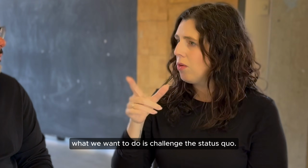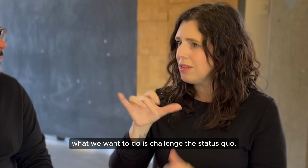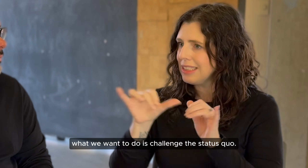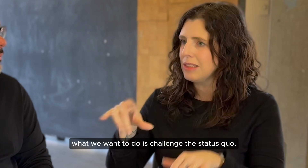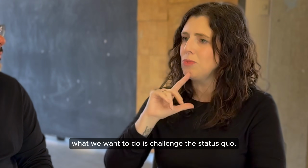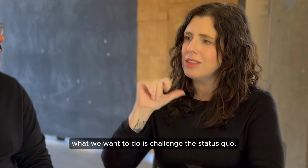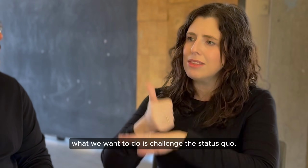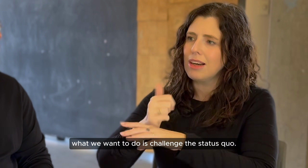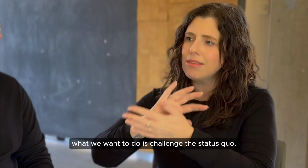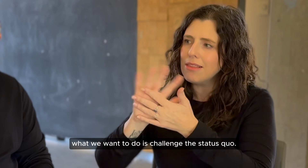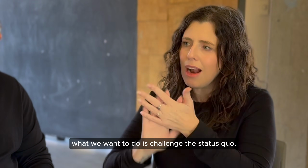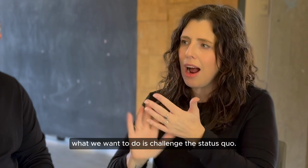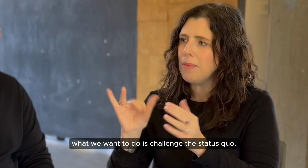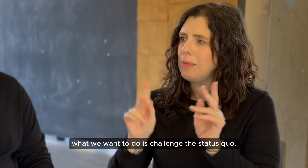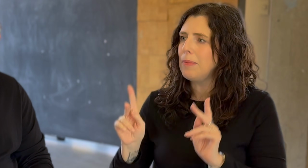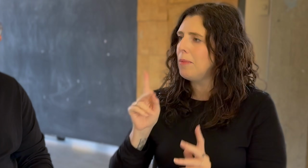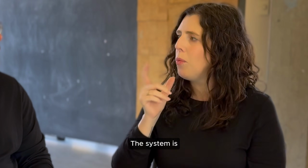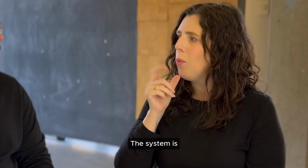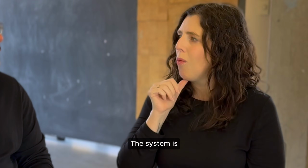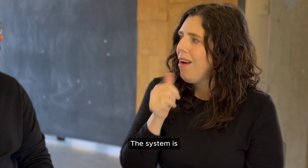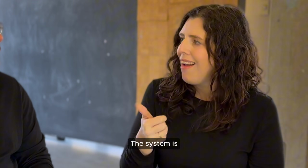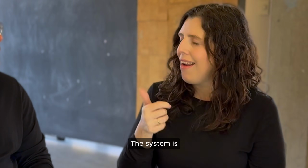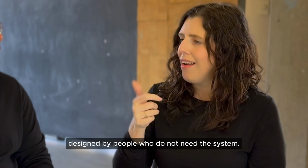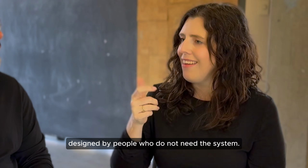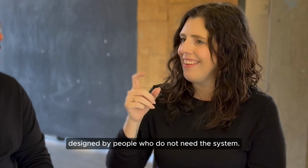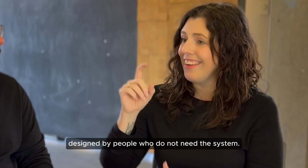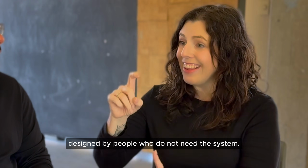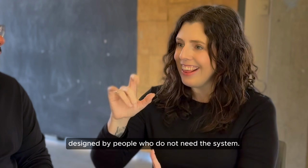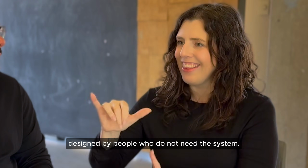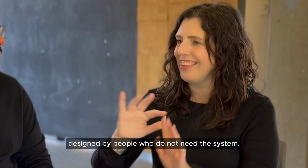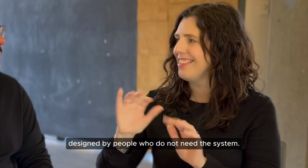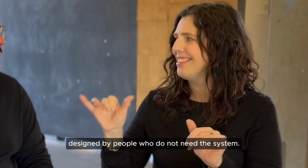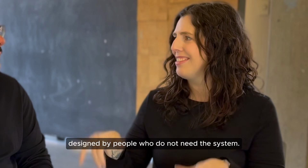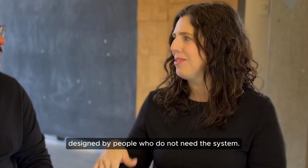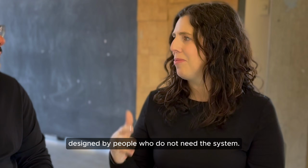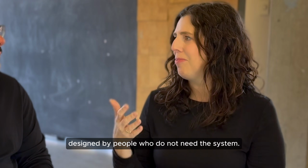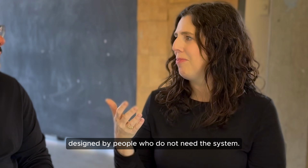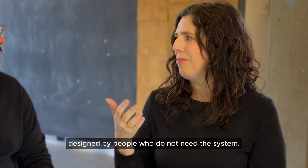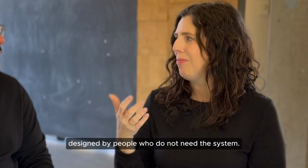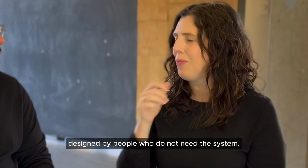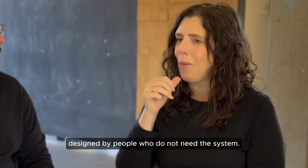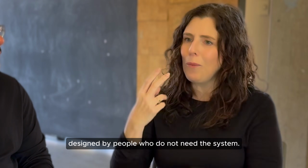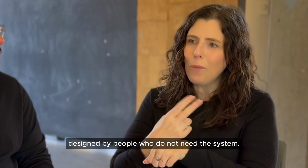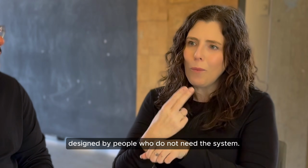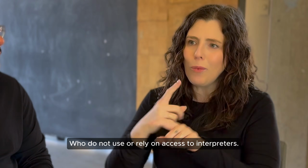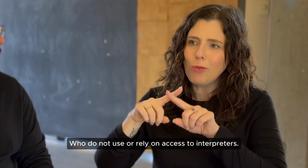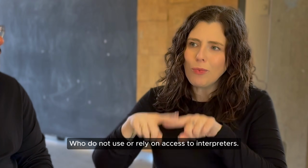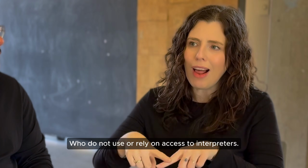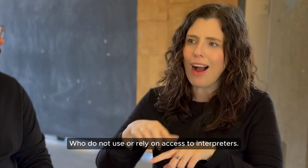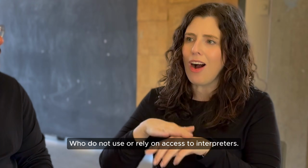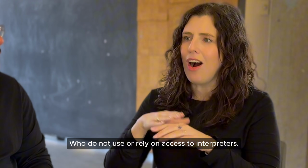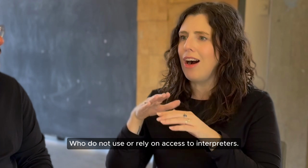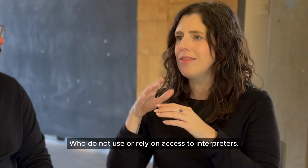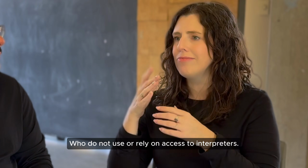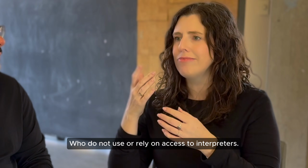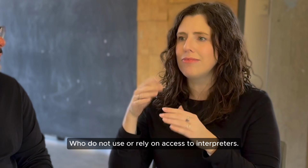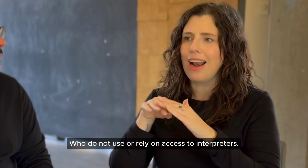do, challenge the status quo. The system is designed by people who don't need the system, who don't use or rely